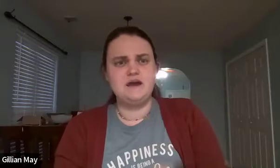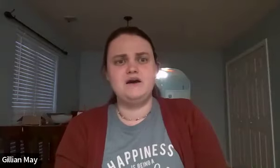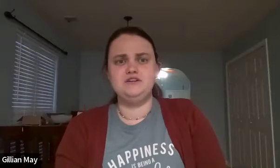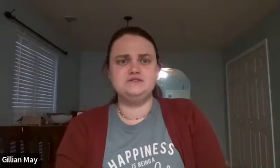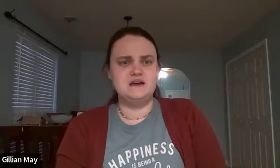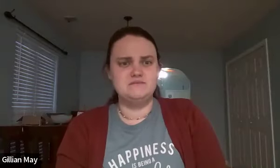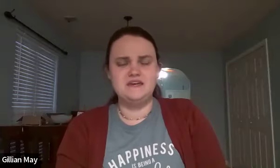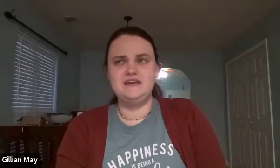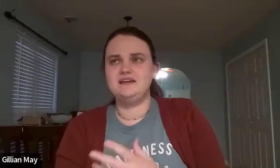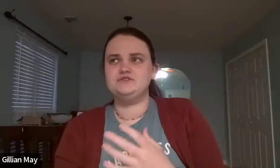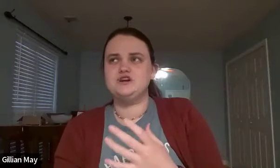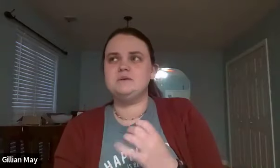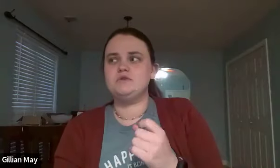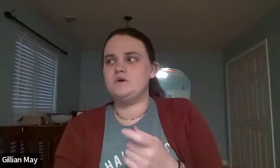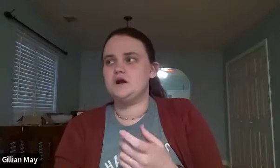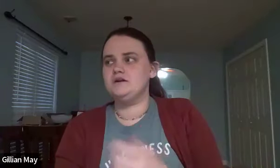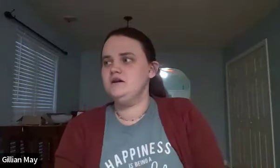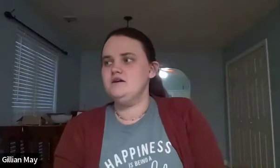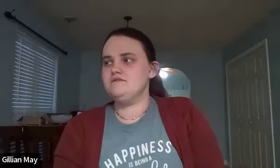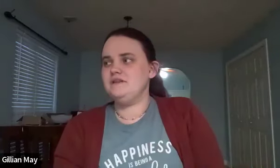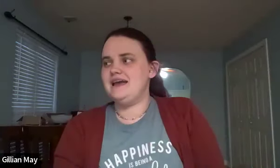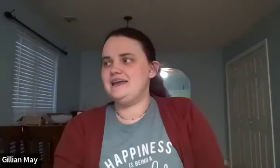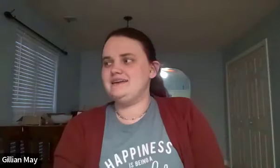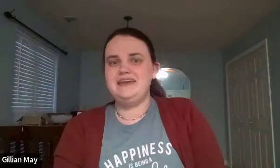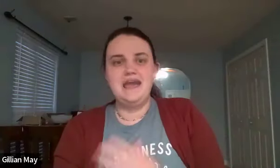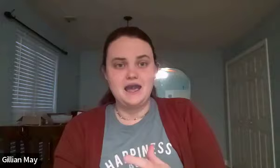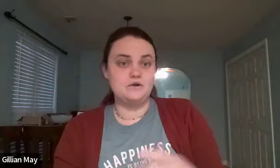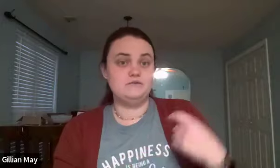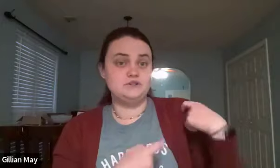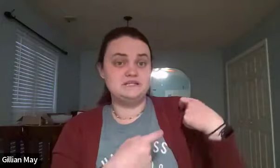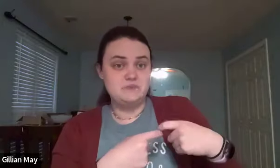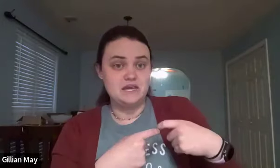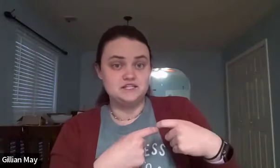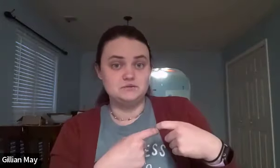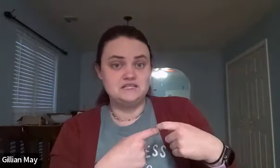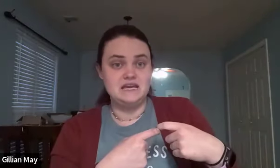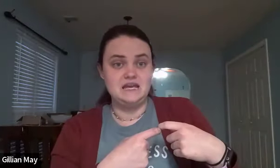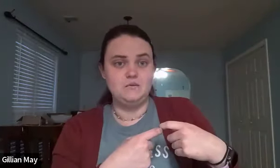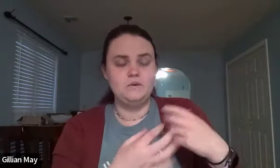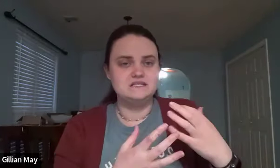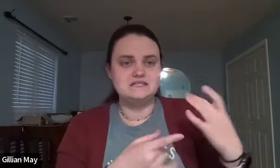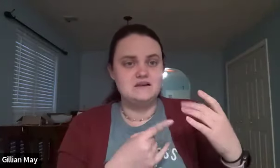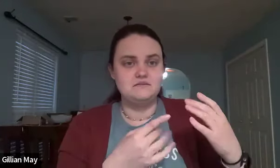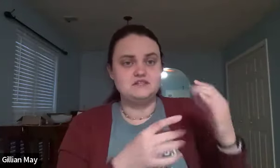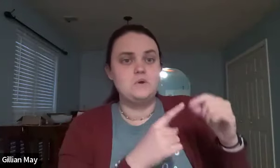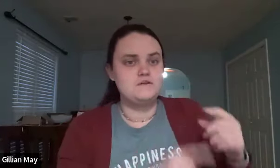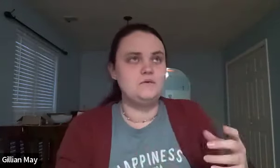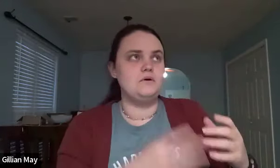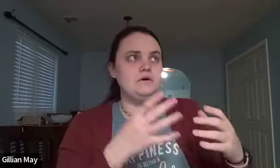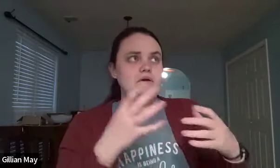about, something like if we're trying to remember the word for like cat, or if we're doing Spanish and we'll say, well, what's the word for, and we